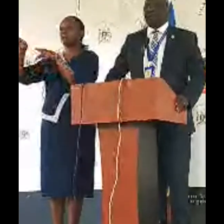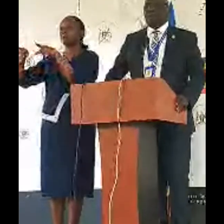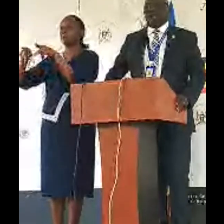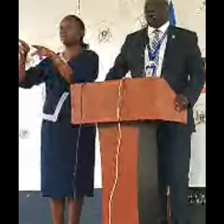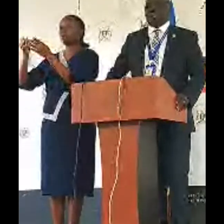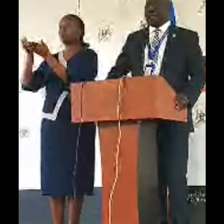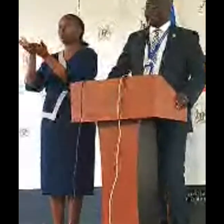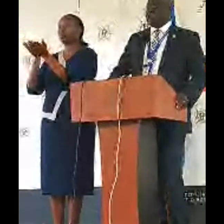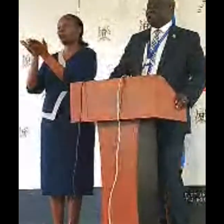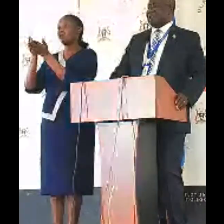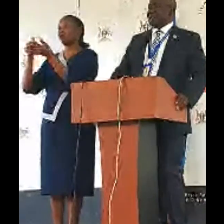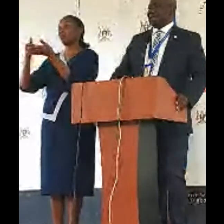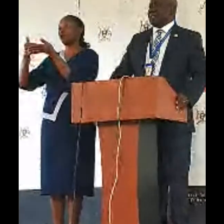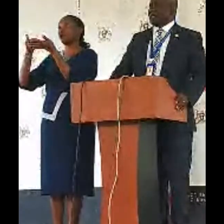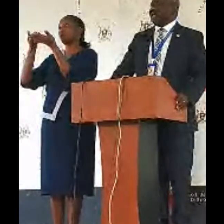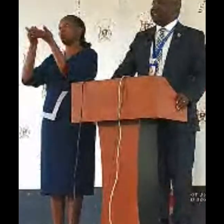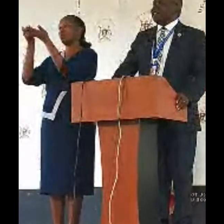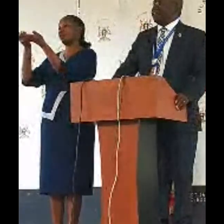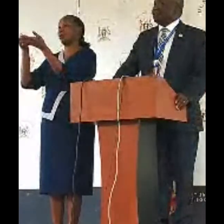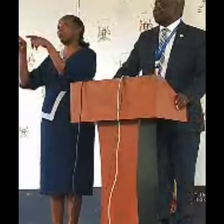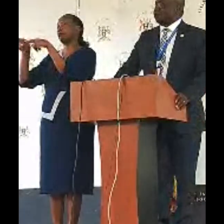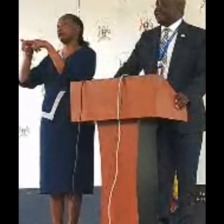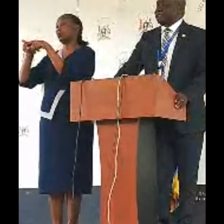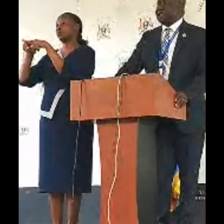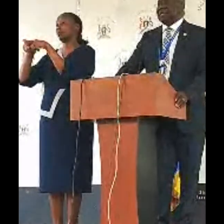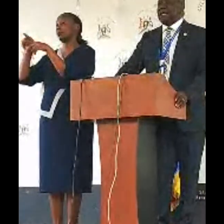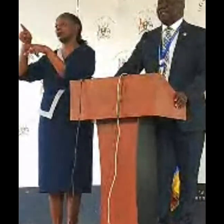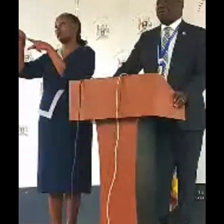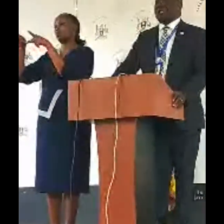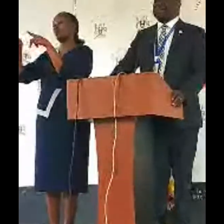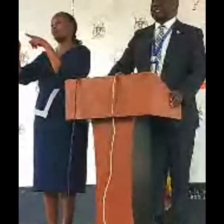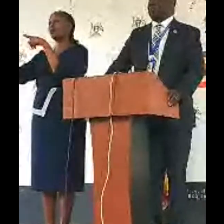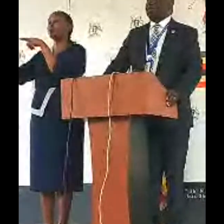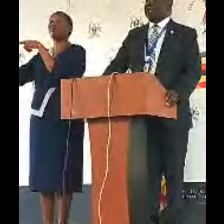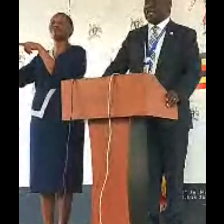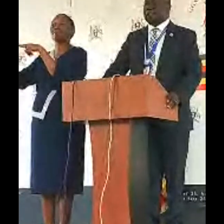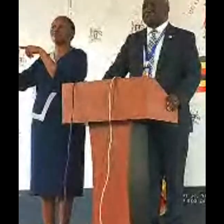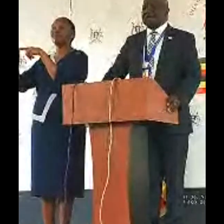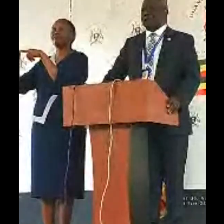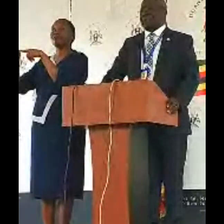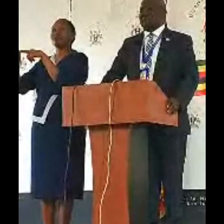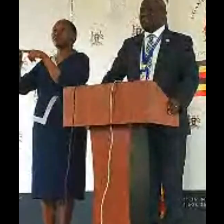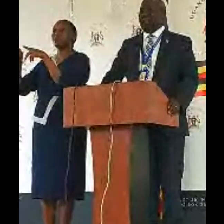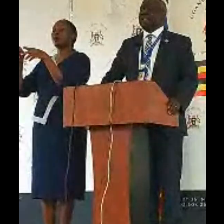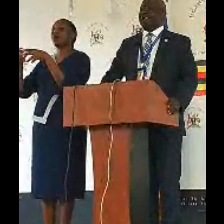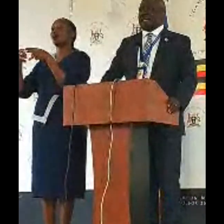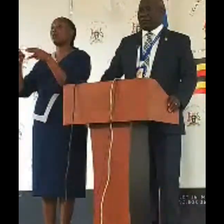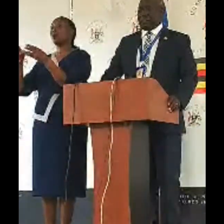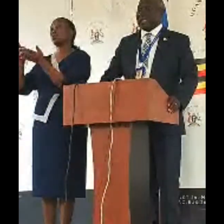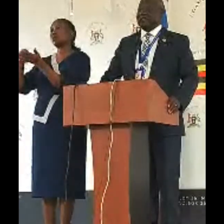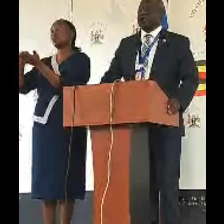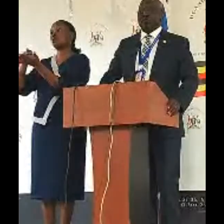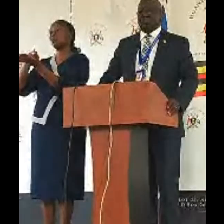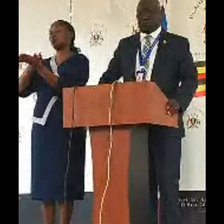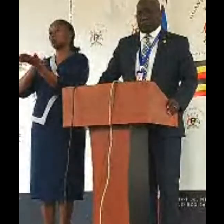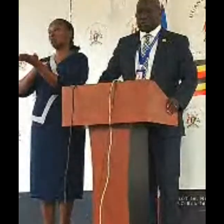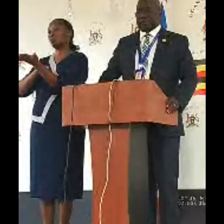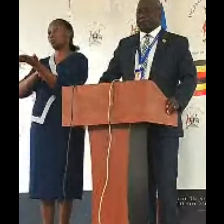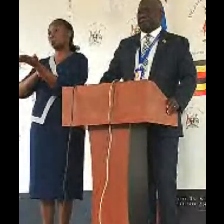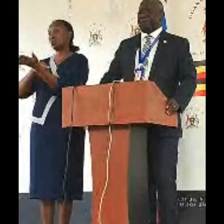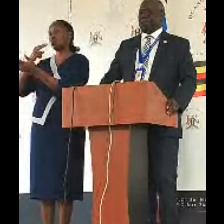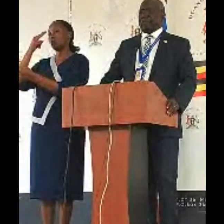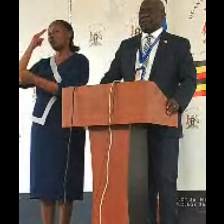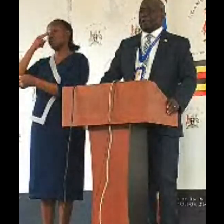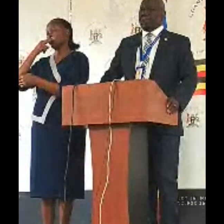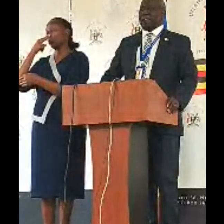call service providers. And these service providers are the ones that literally conduct the